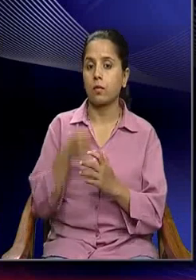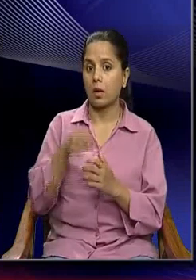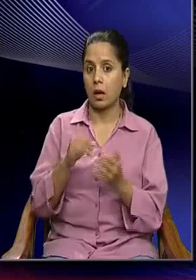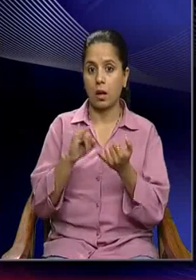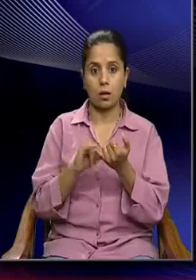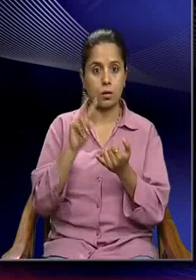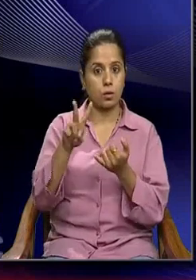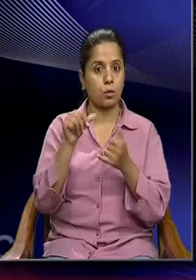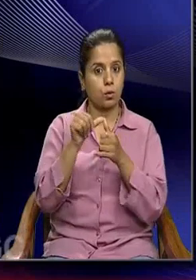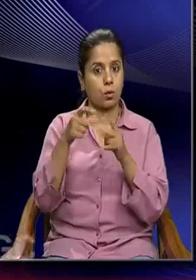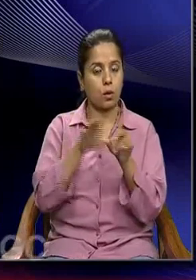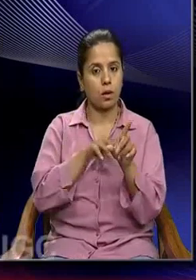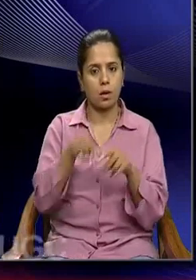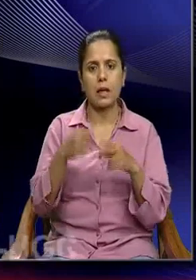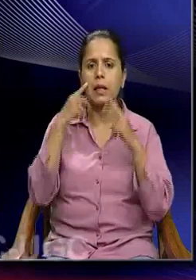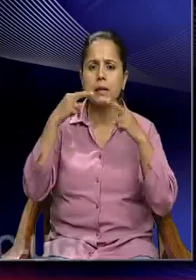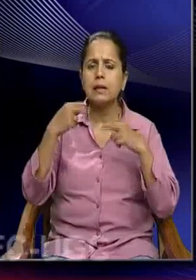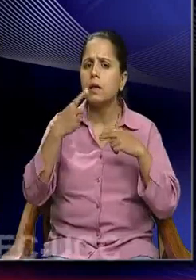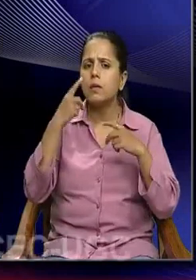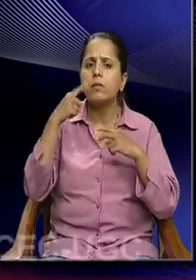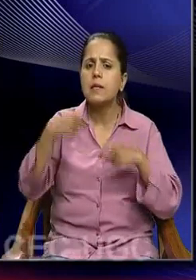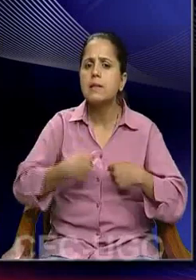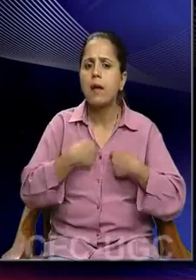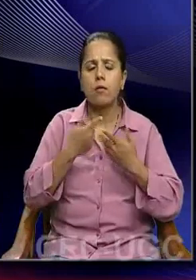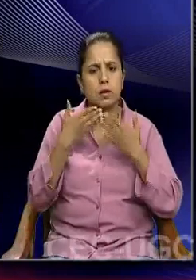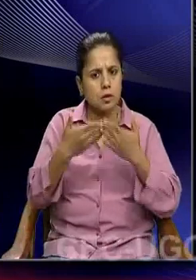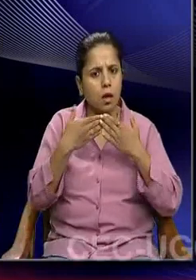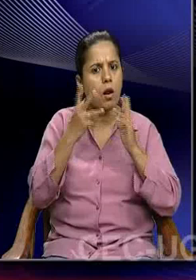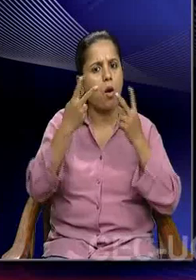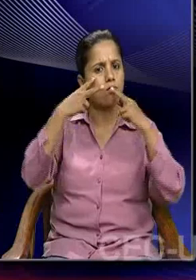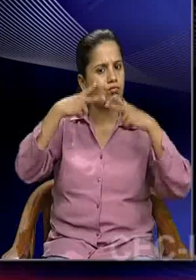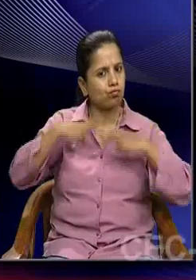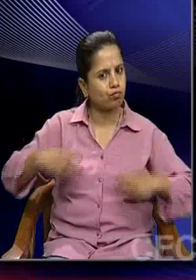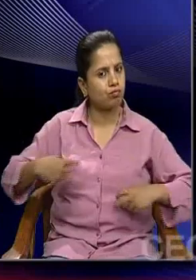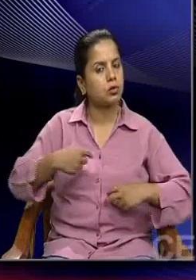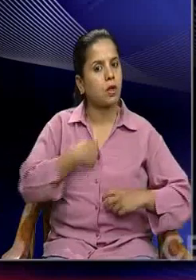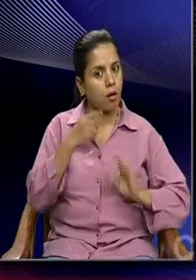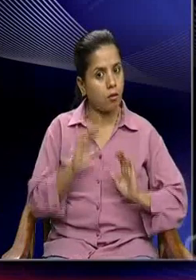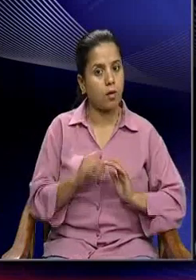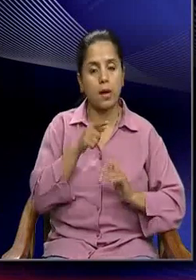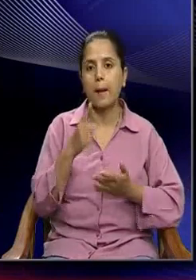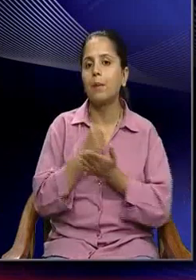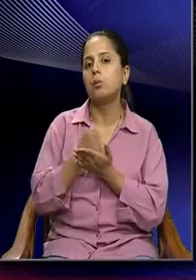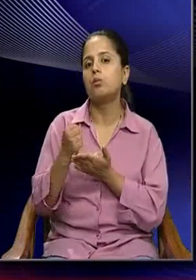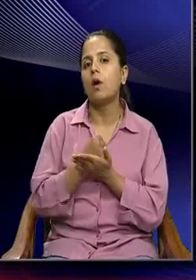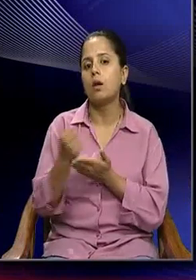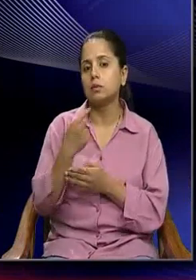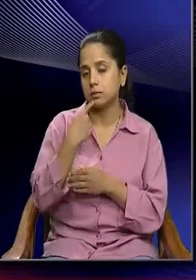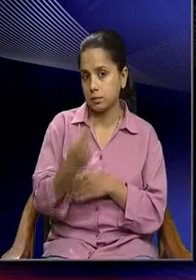Swadhya, which is self-study or you can say self-reflection, is the practice